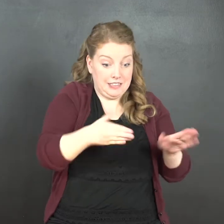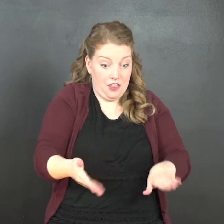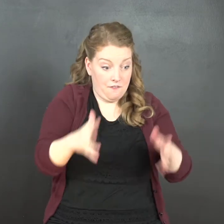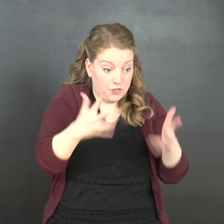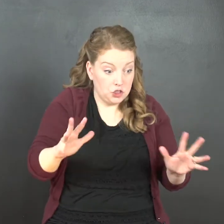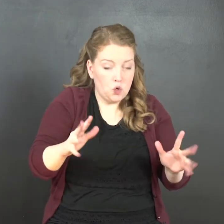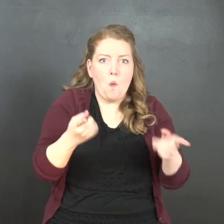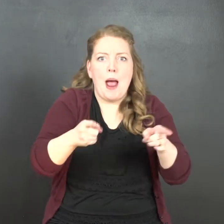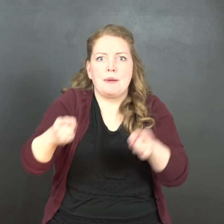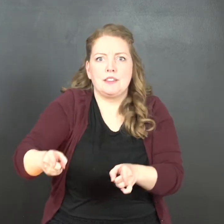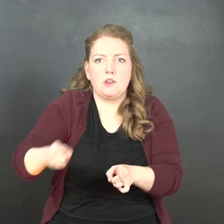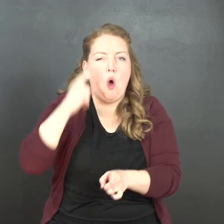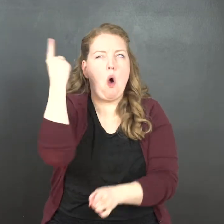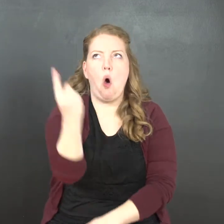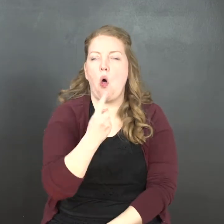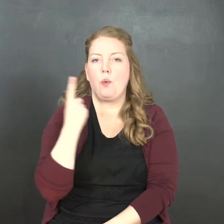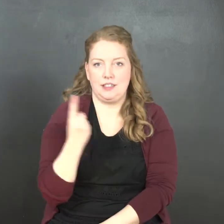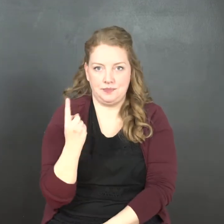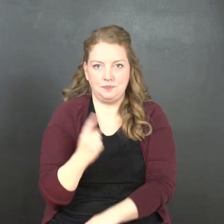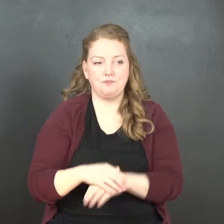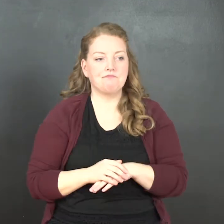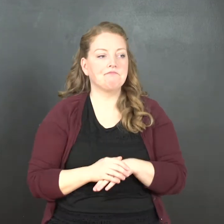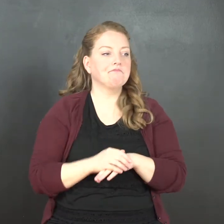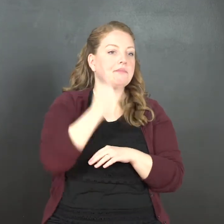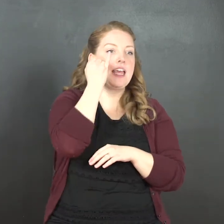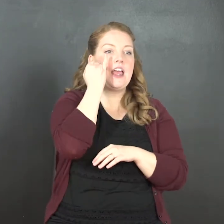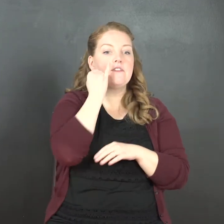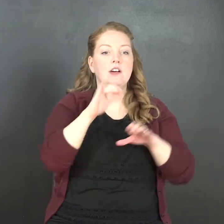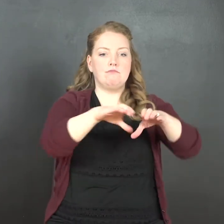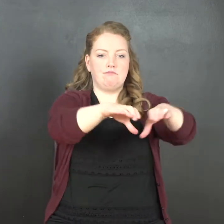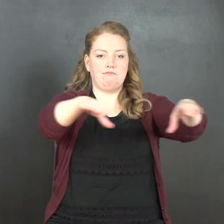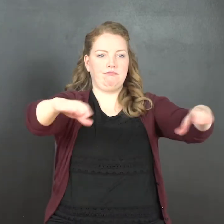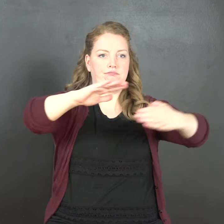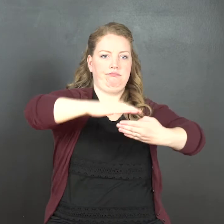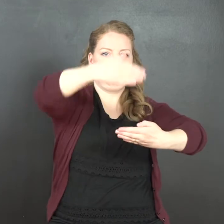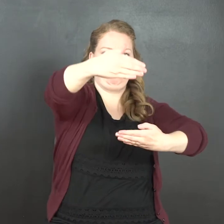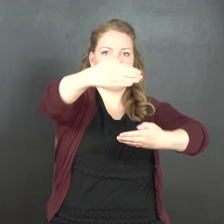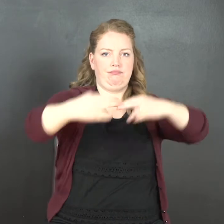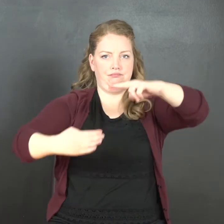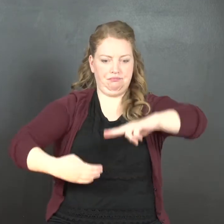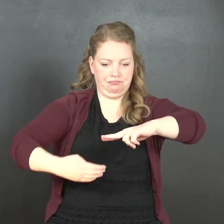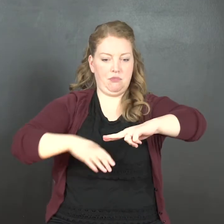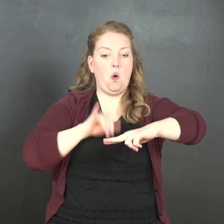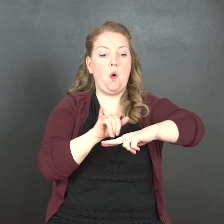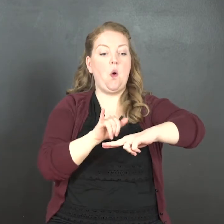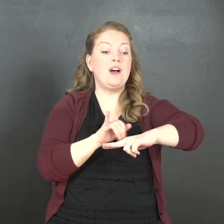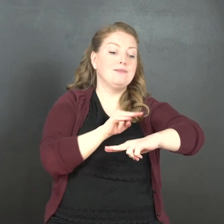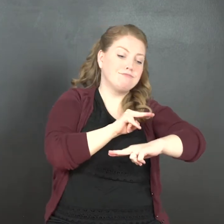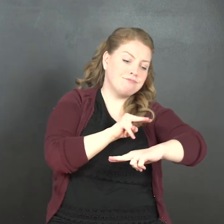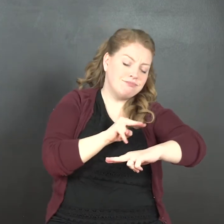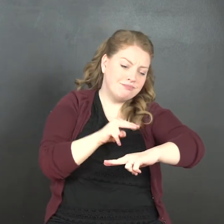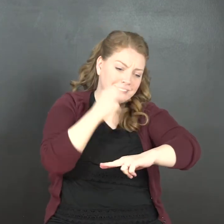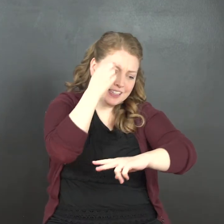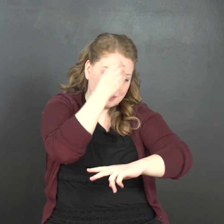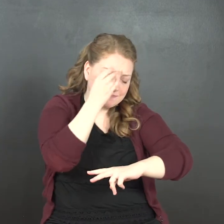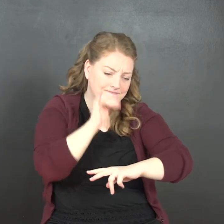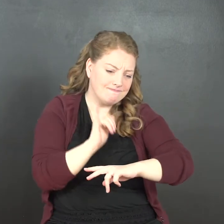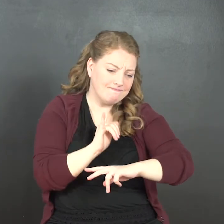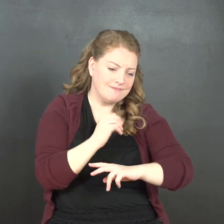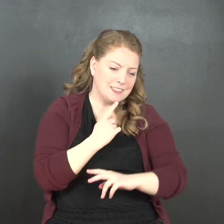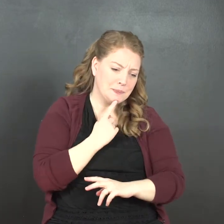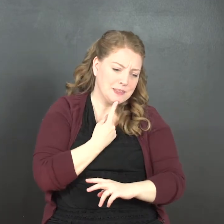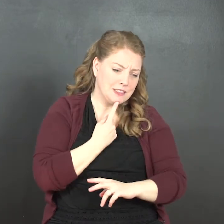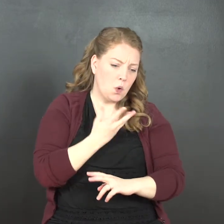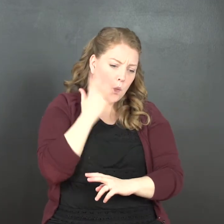we see him again. Or we have some kind of a thought that this cannot be the end. Well, the fact is that's embedded